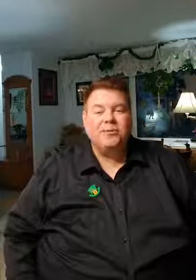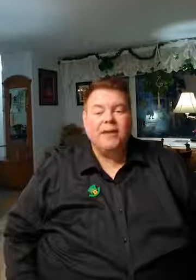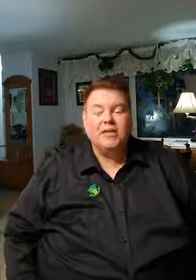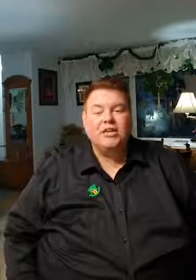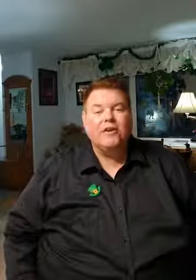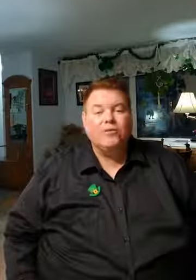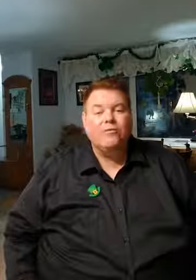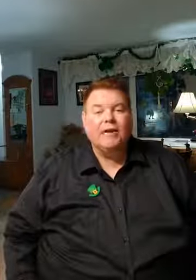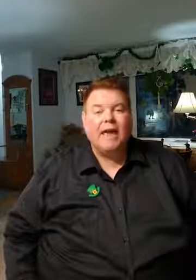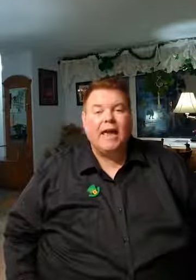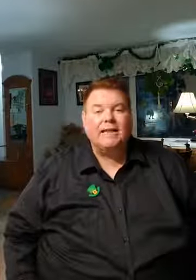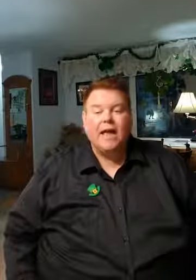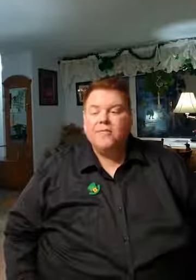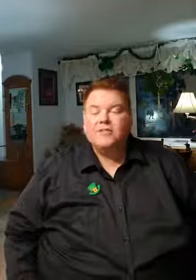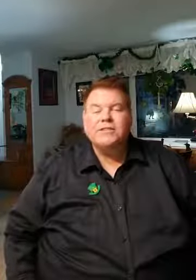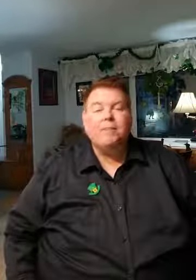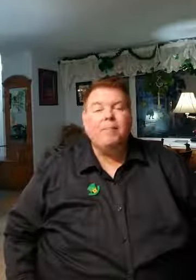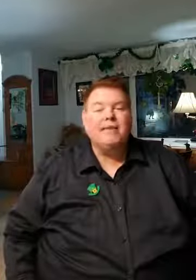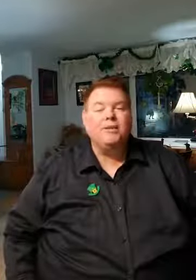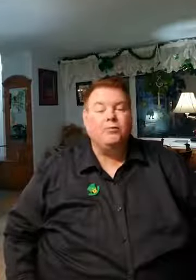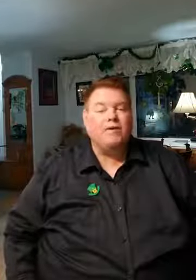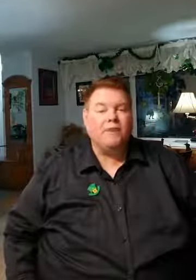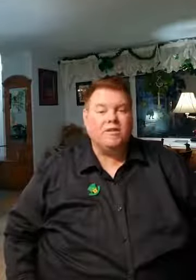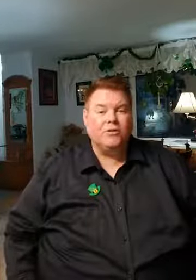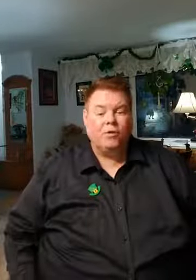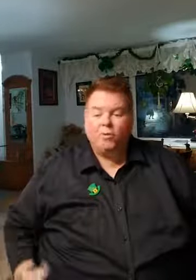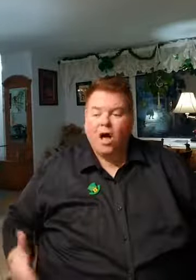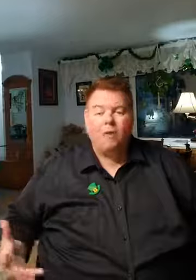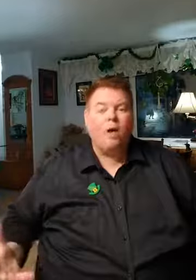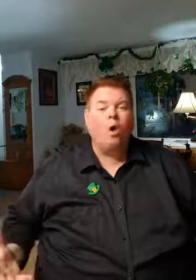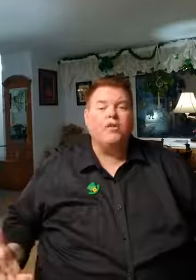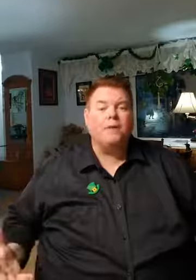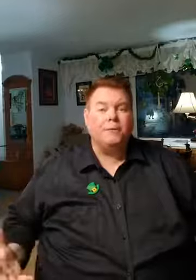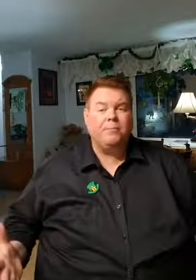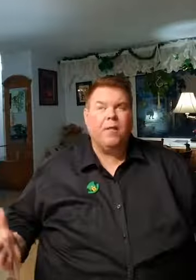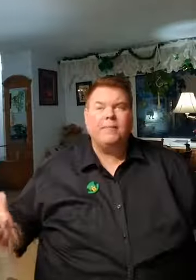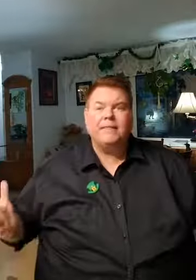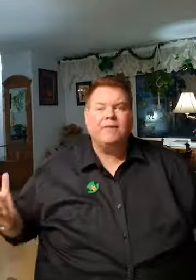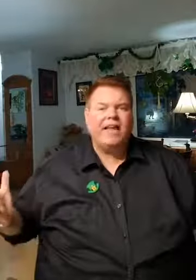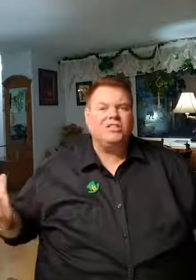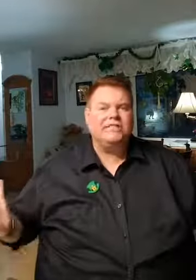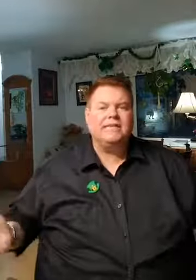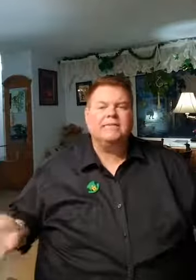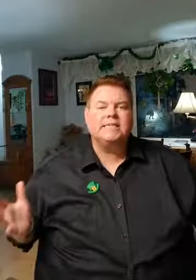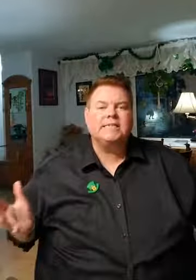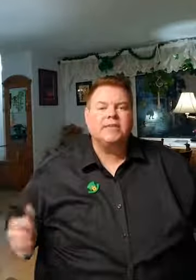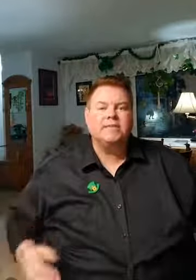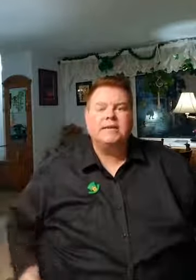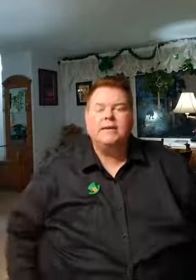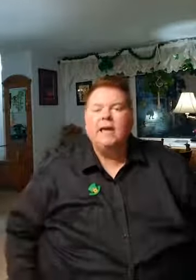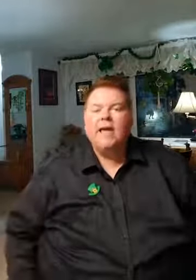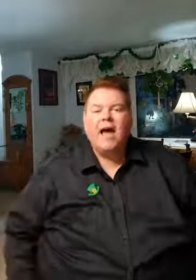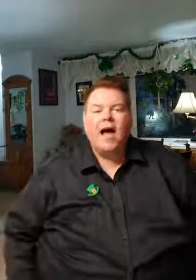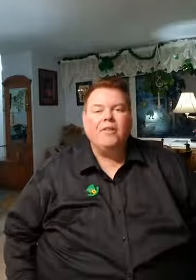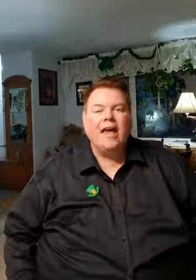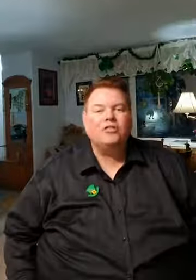page, in Newfoundland, there's this amazing music festival. All young people, I believe ages 6 to 17, the last 2 days